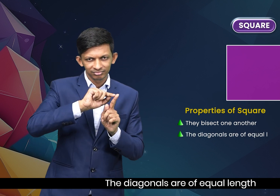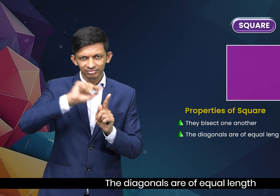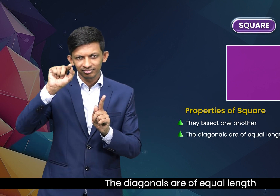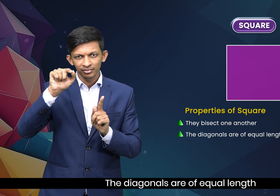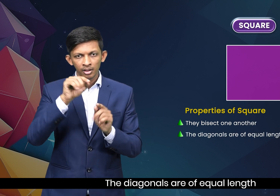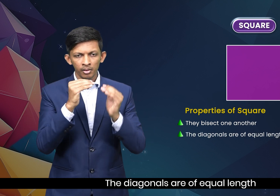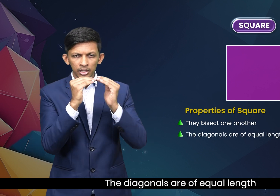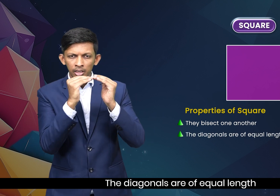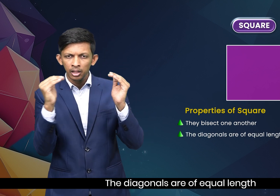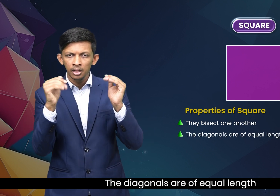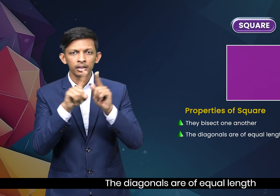length.